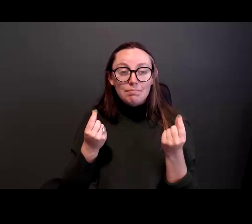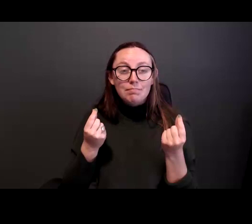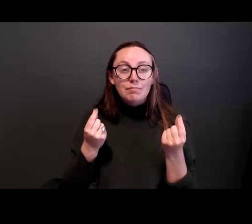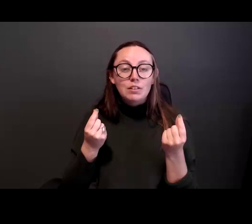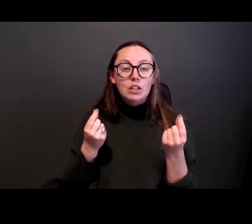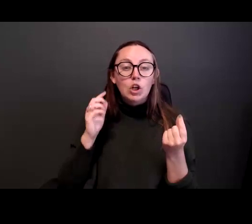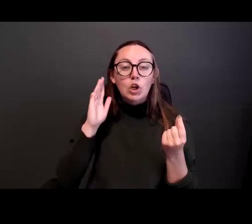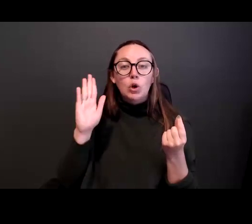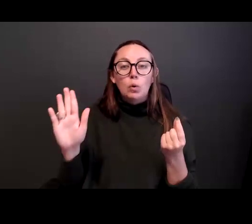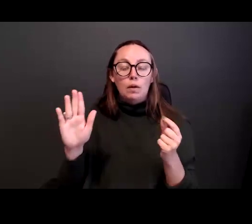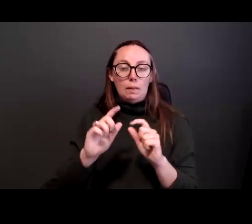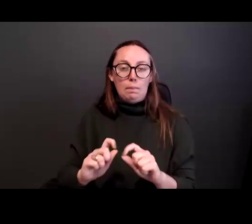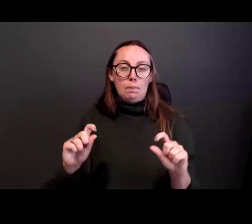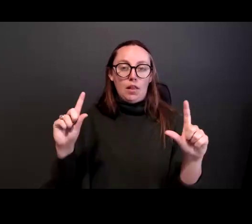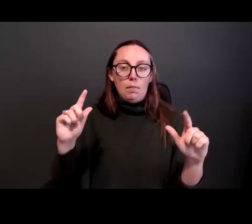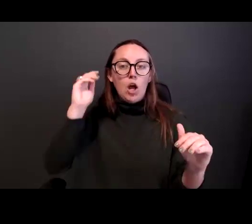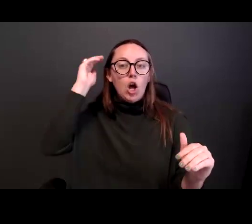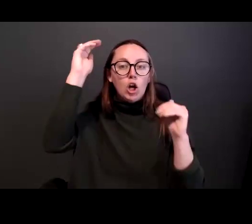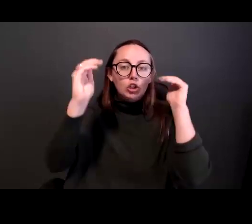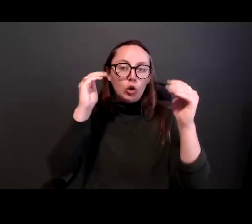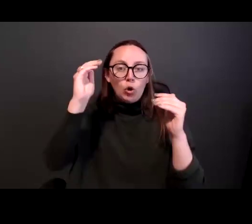information literacy. So I'm going to